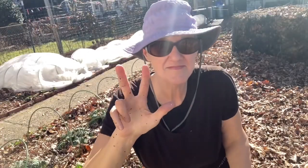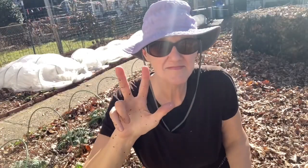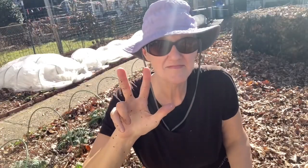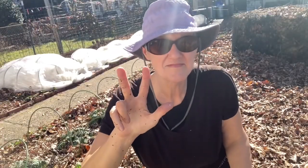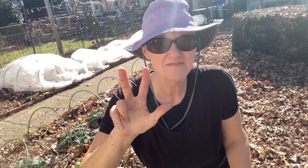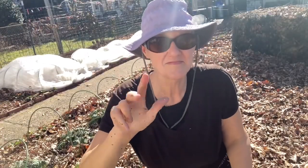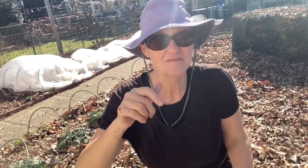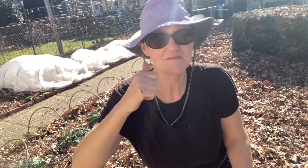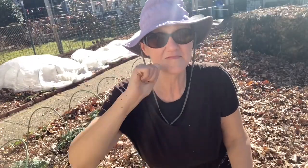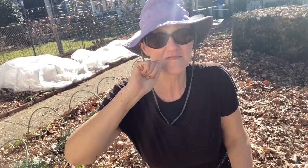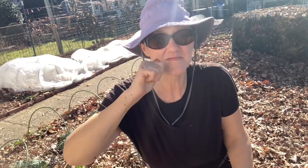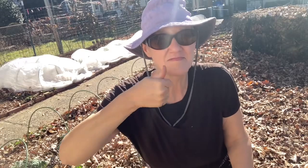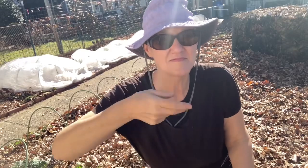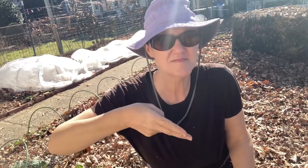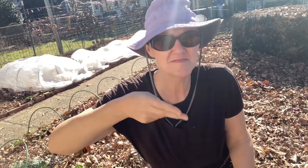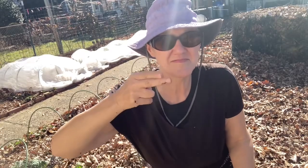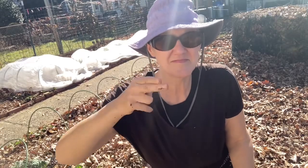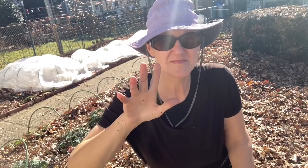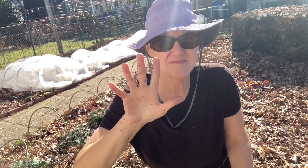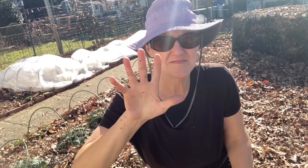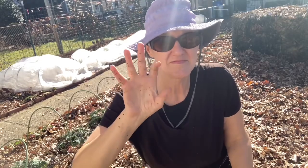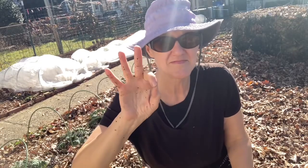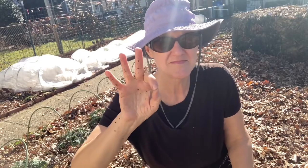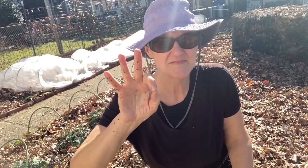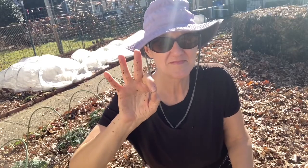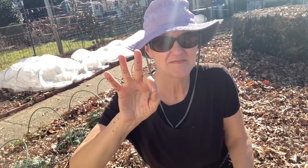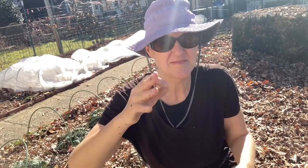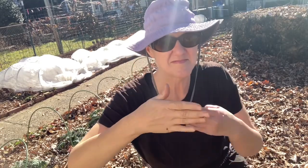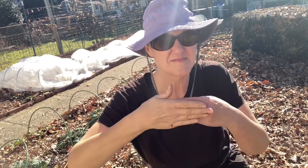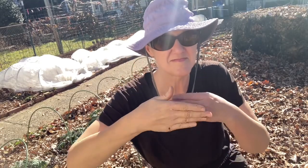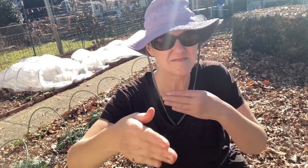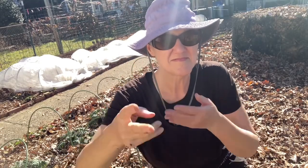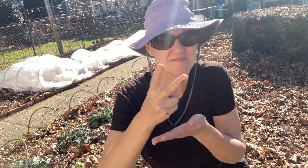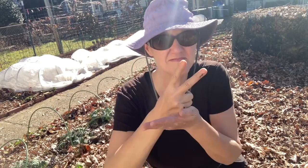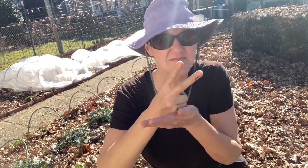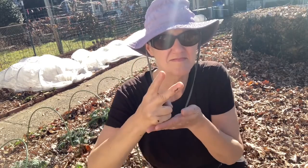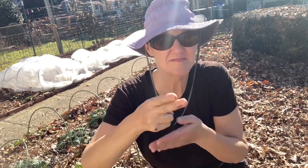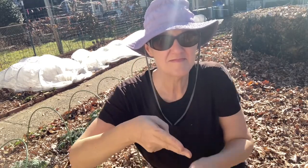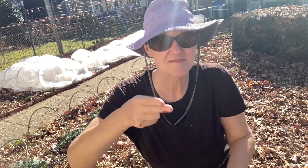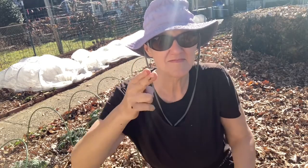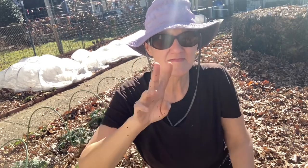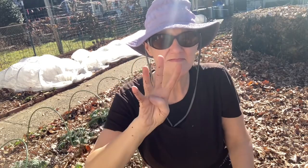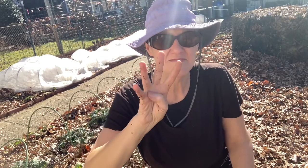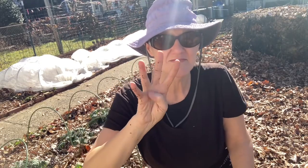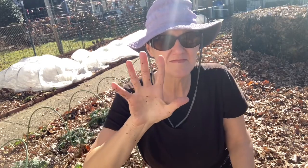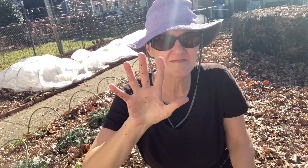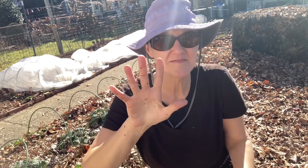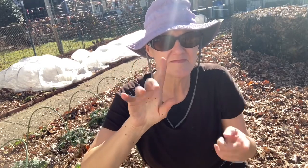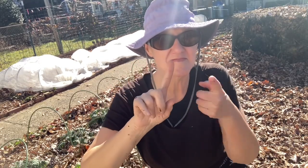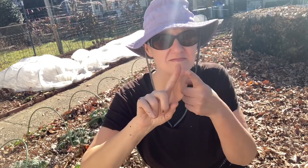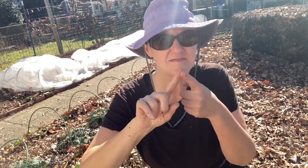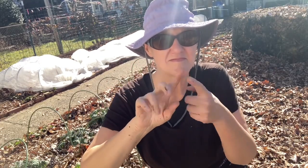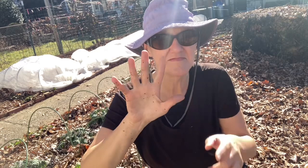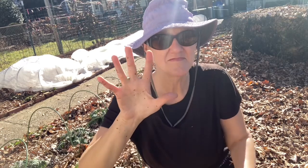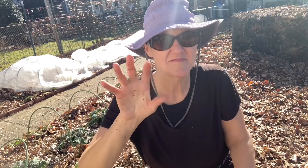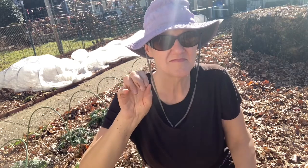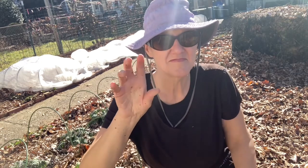Now it's 73 degrees, and tomorrow it's going to be about 59. And after that, the next 2 weeks, the highs are